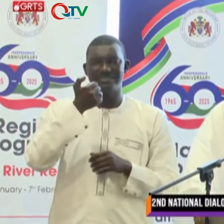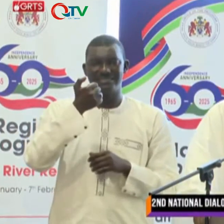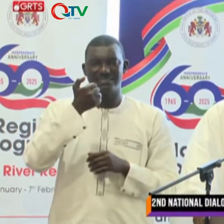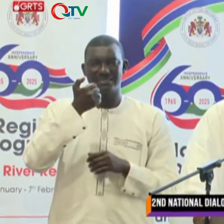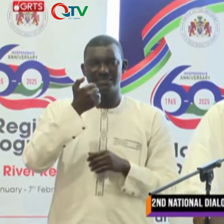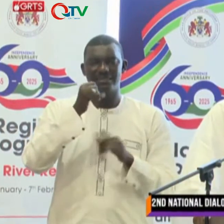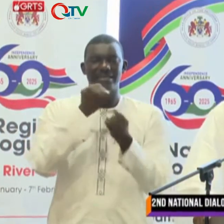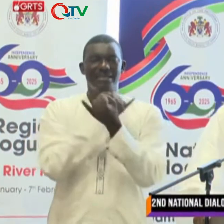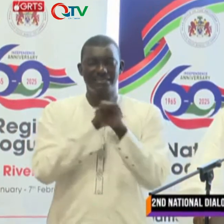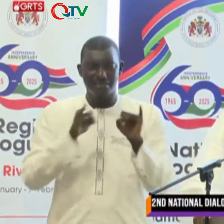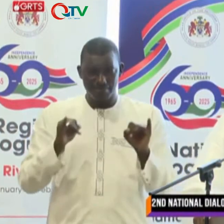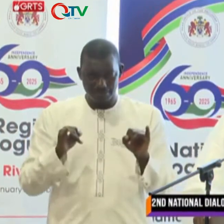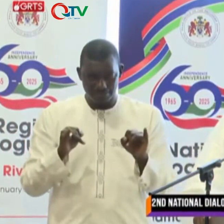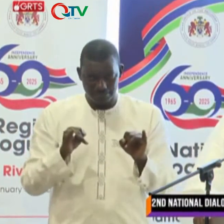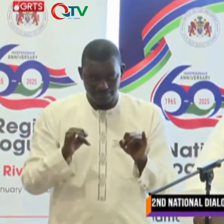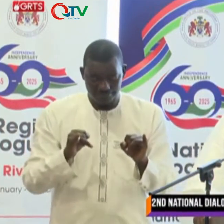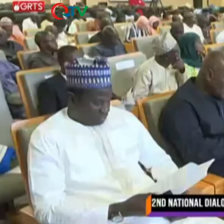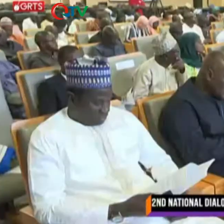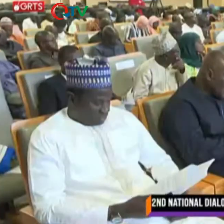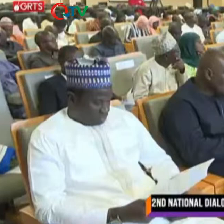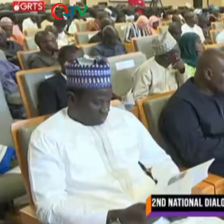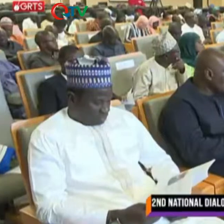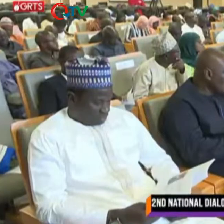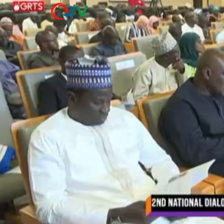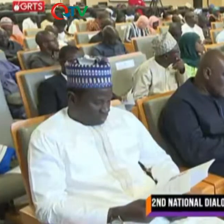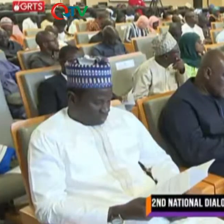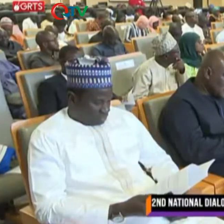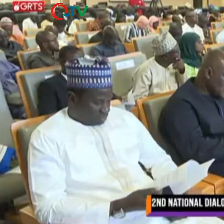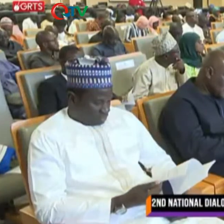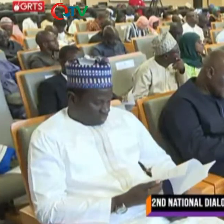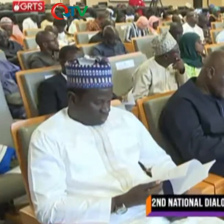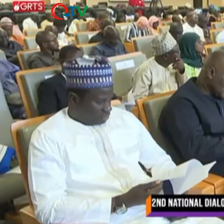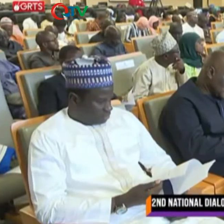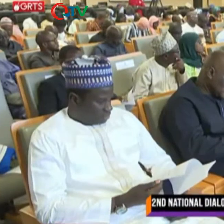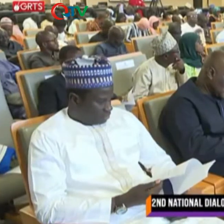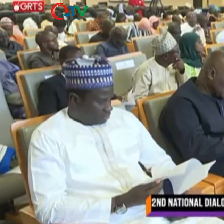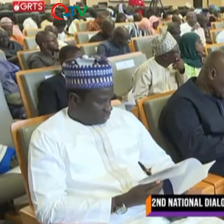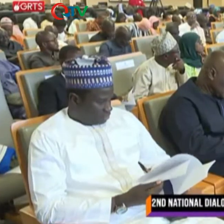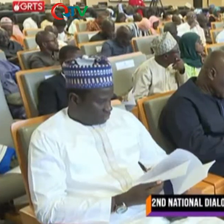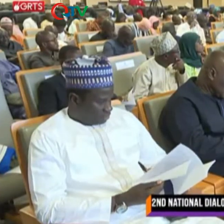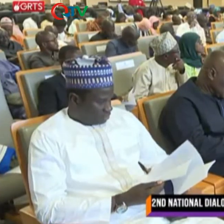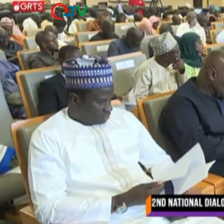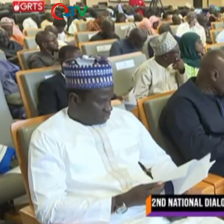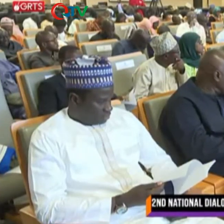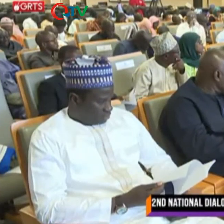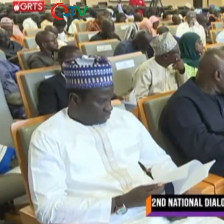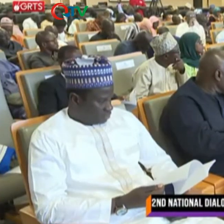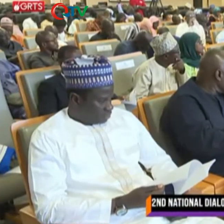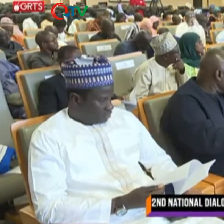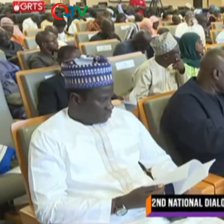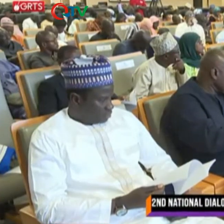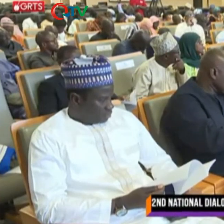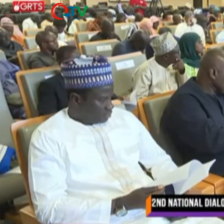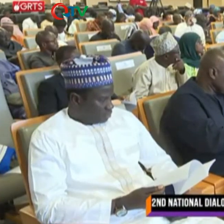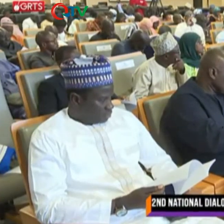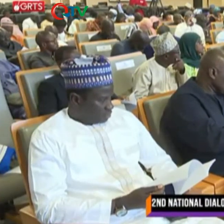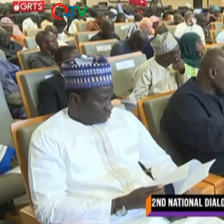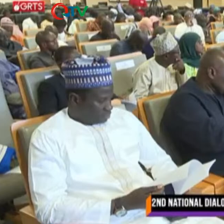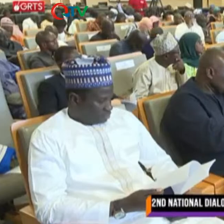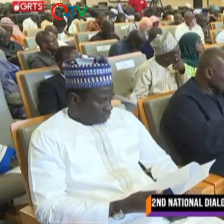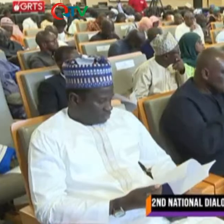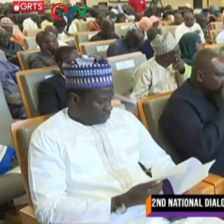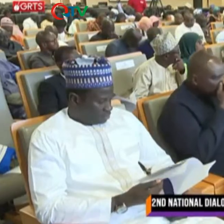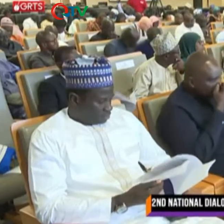independence, individually and collectively, to harness these values and the virtues and to promote